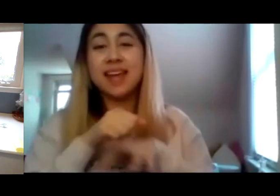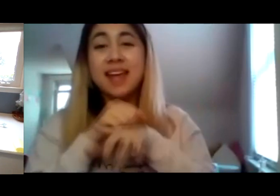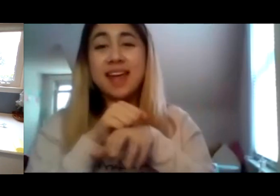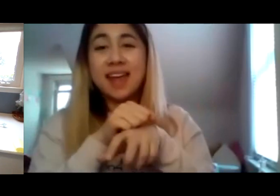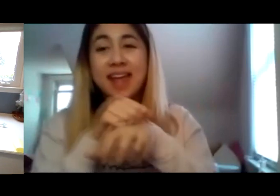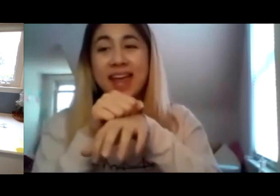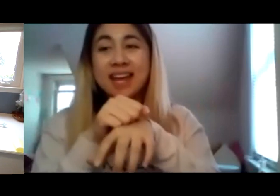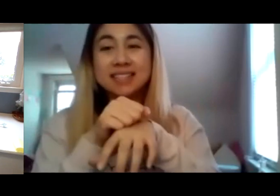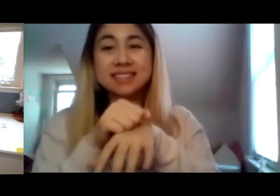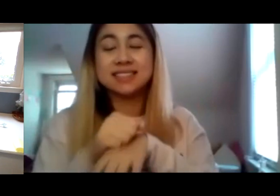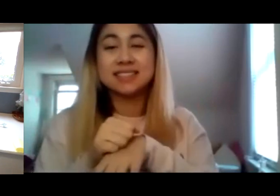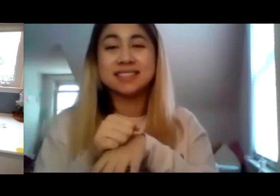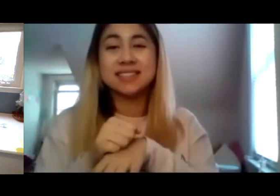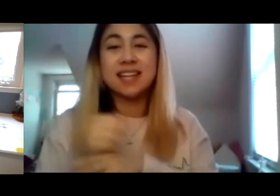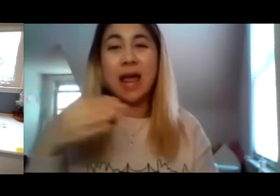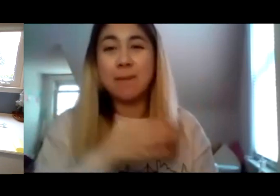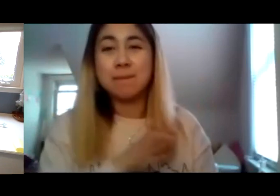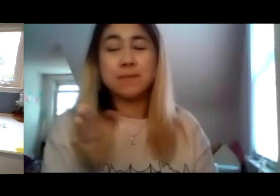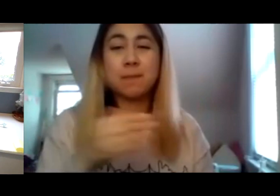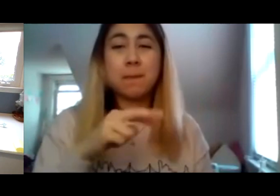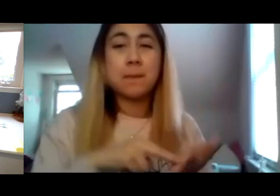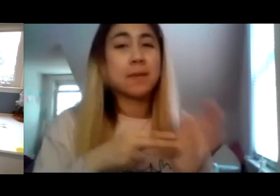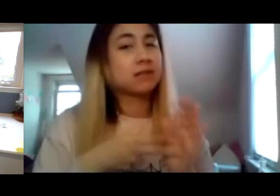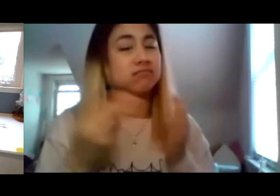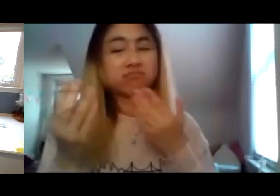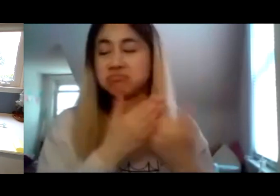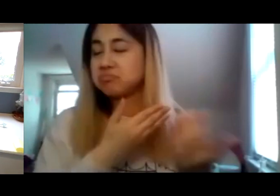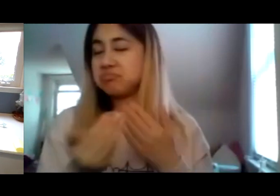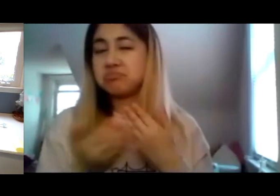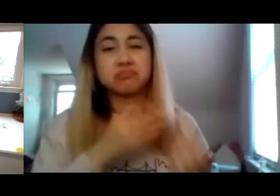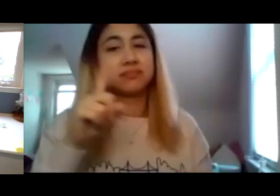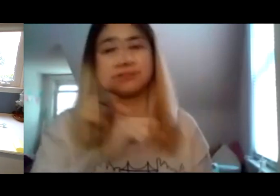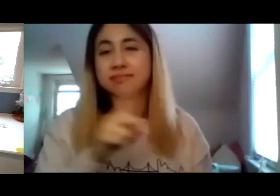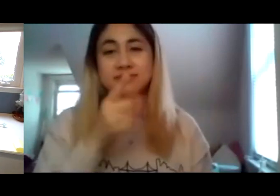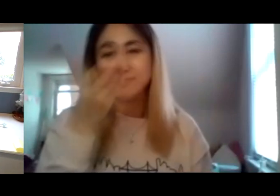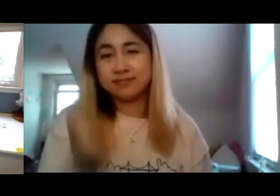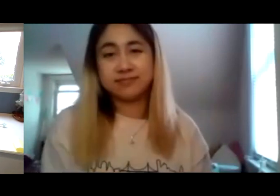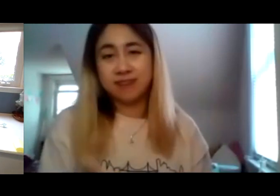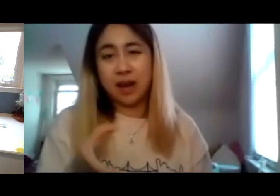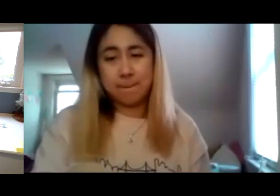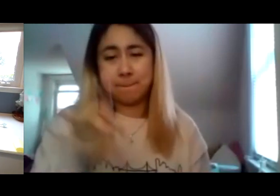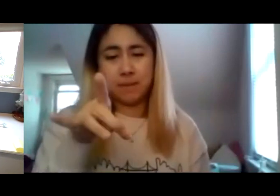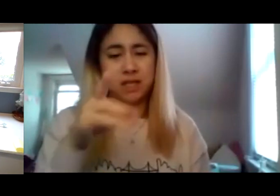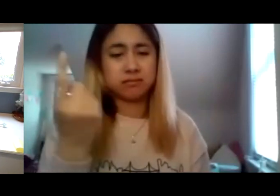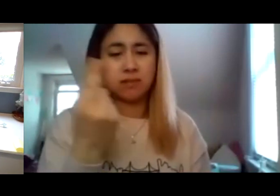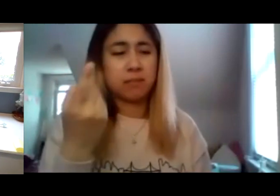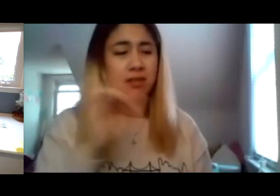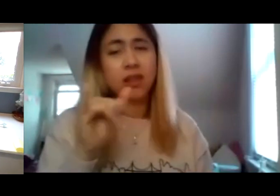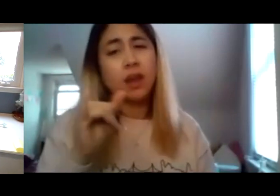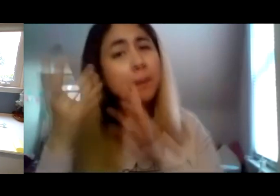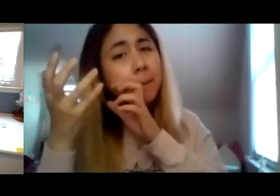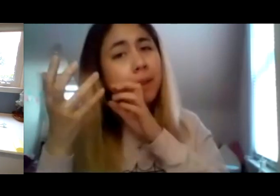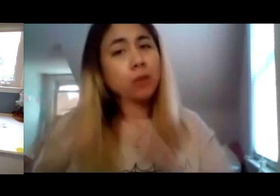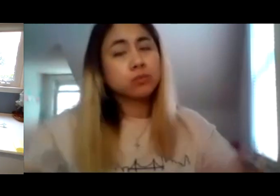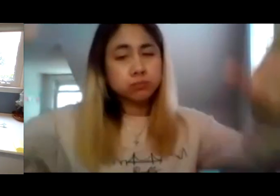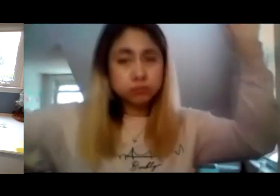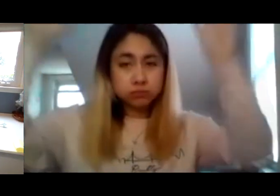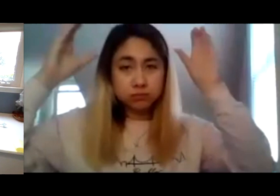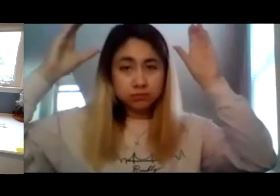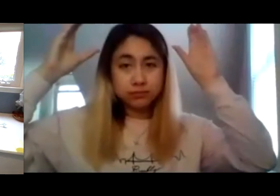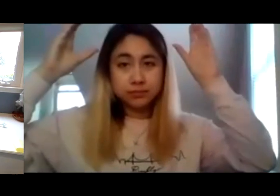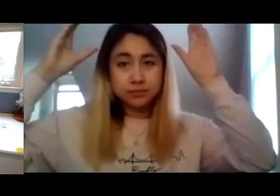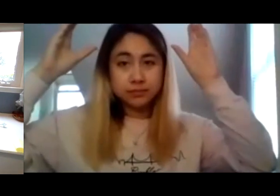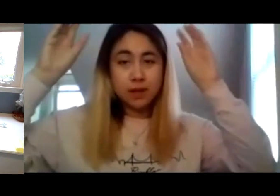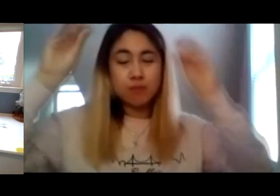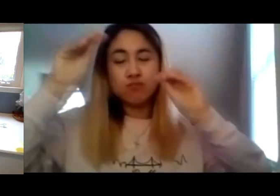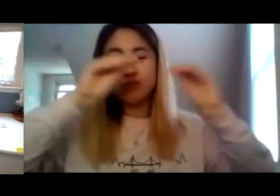obstacle course just means no matter where we are, we can pick something up over our head and